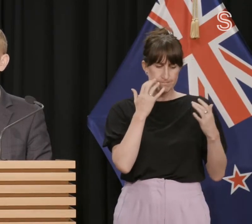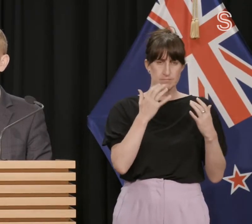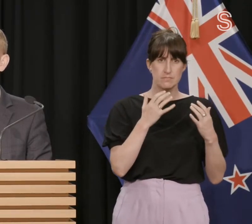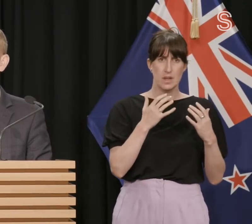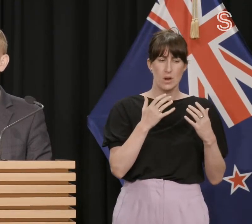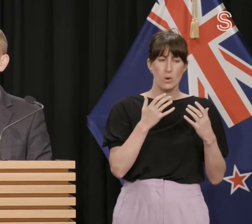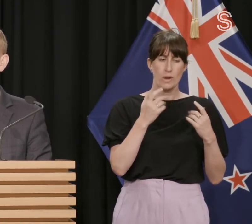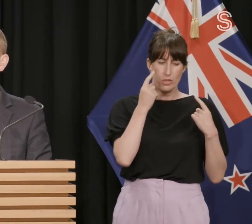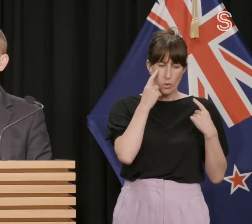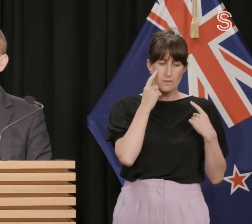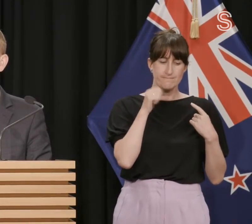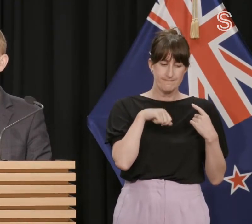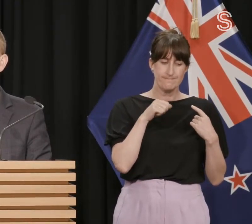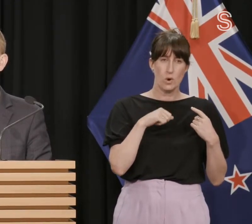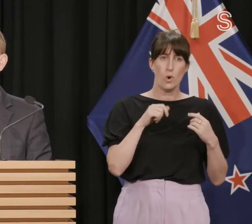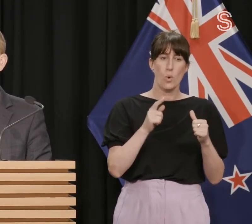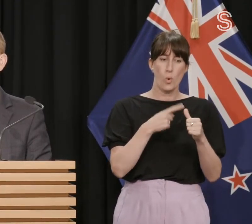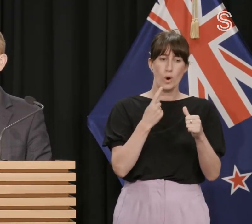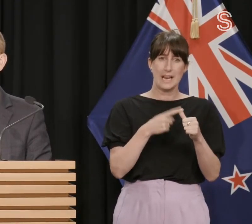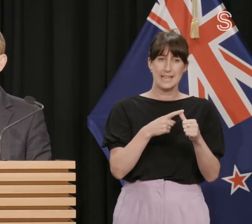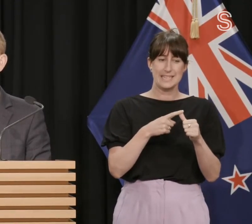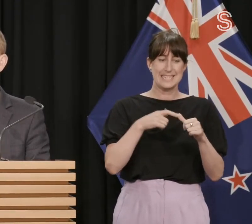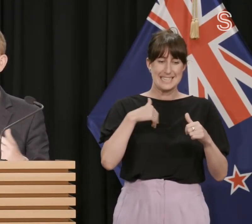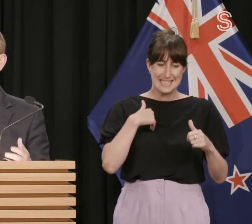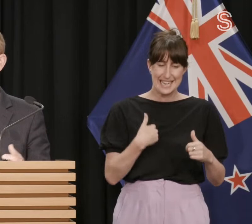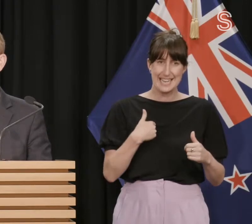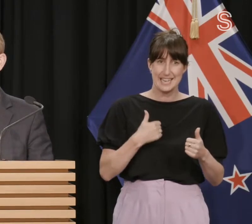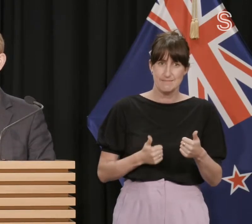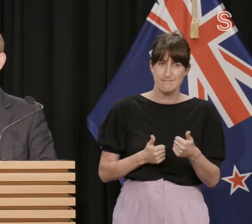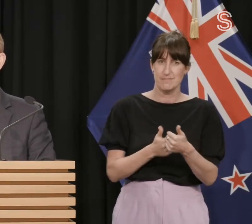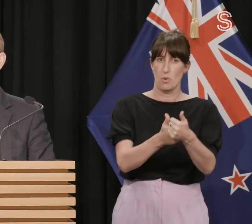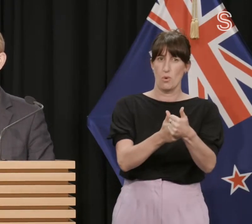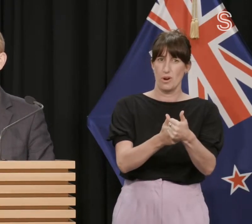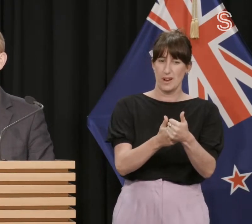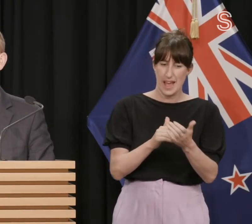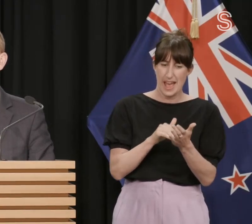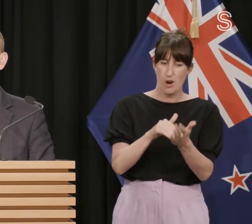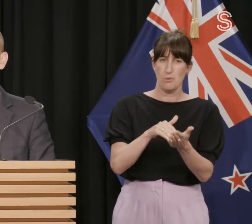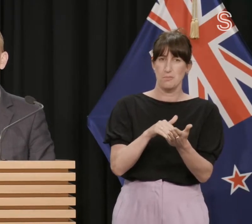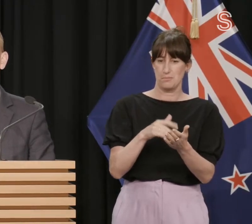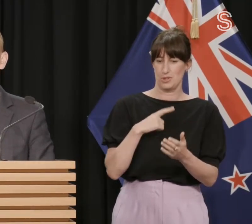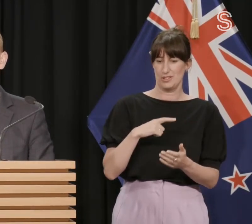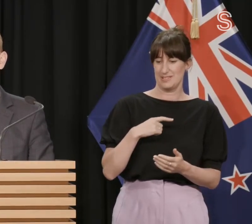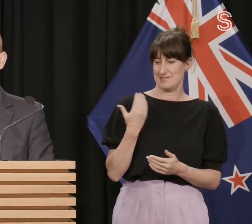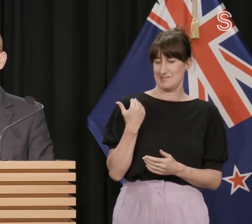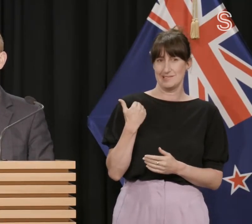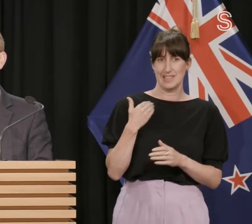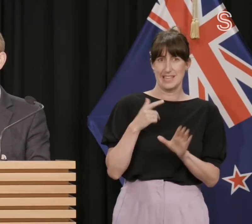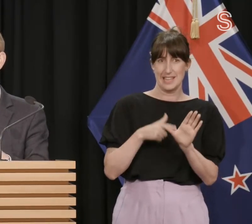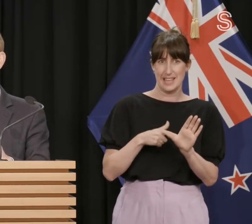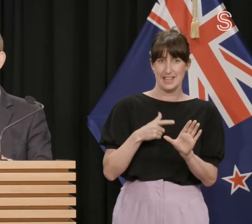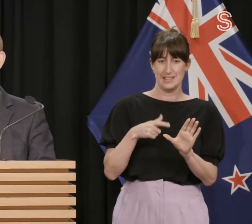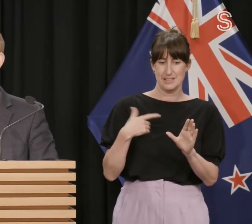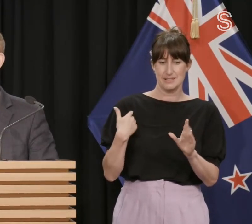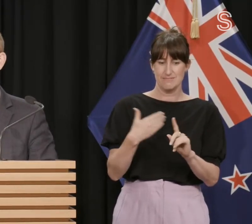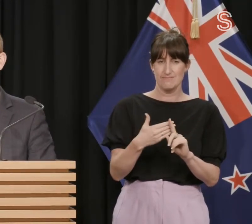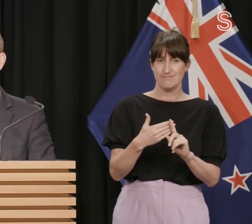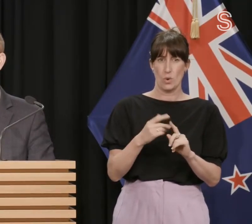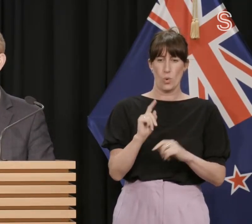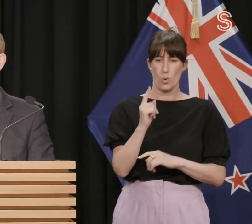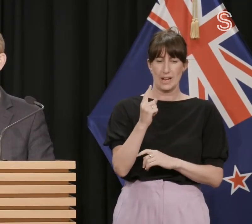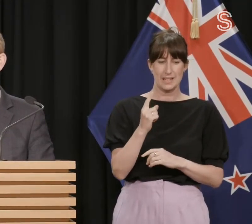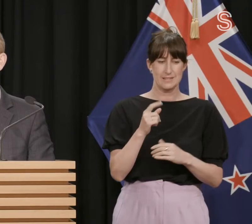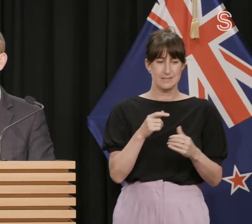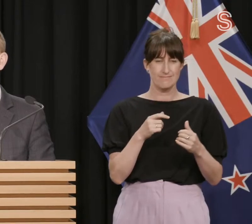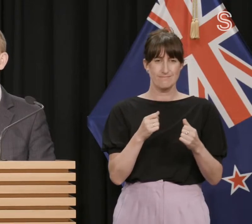got a bit of a job to do to get Auckland fully back on its feet after the experience of the last couple of years. Certainly my engagements with the business